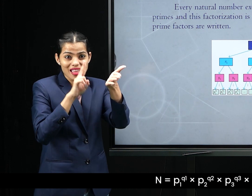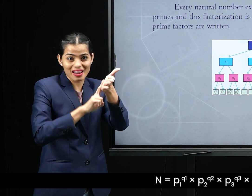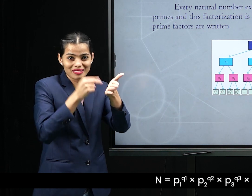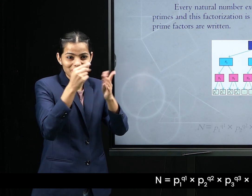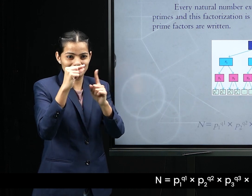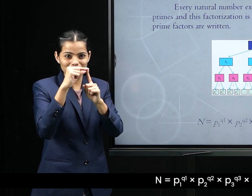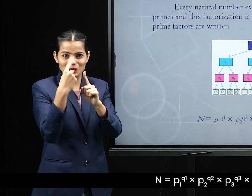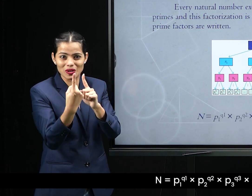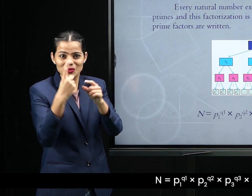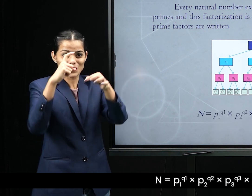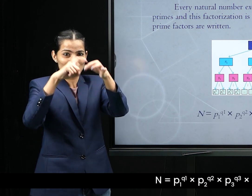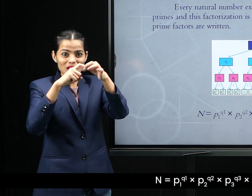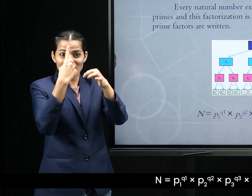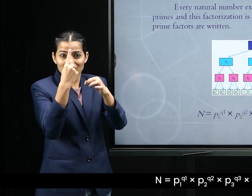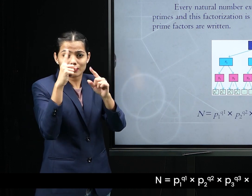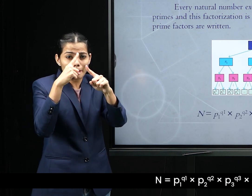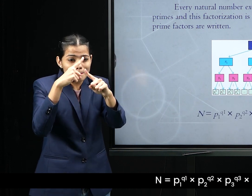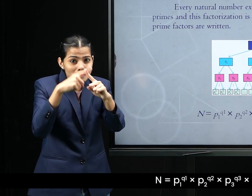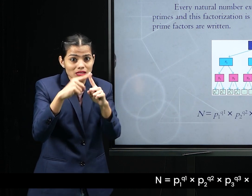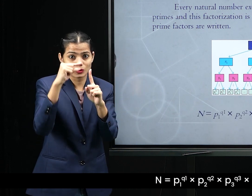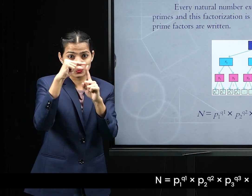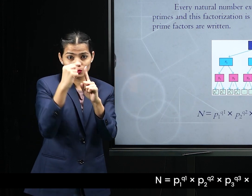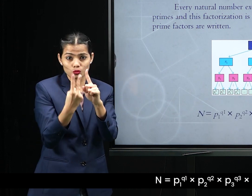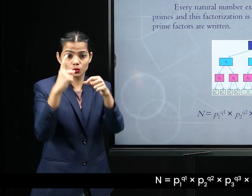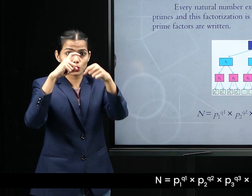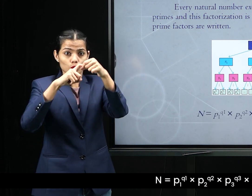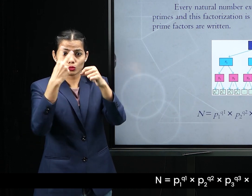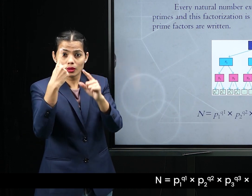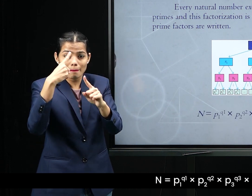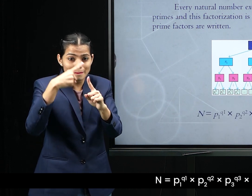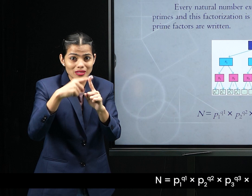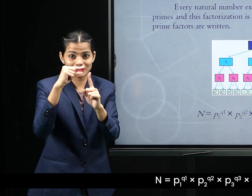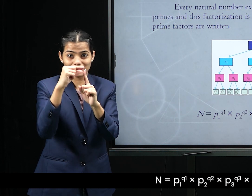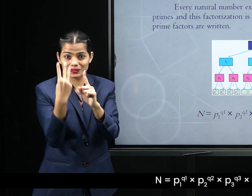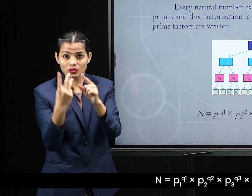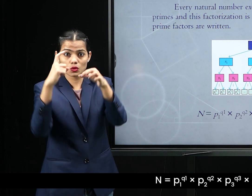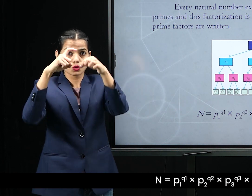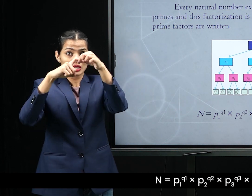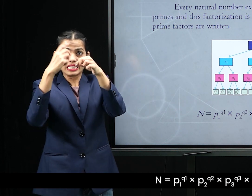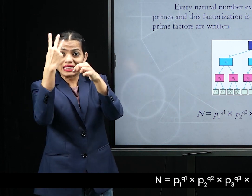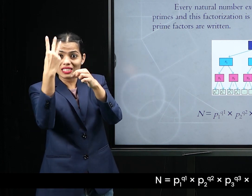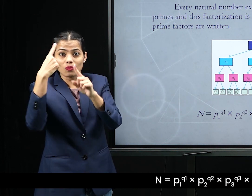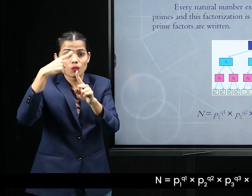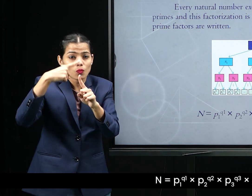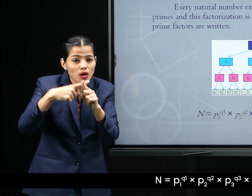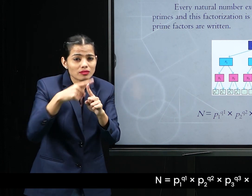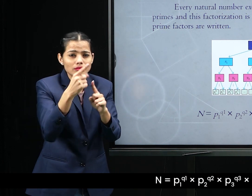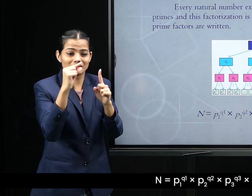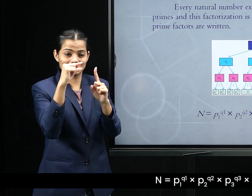n is equal to p1 power q1 into p2 power q2 into p3 power q3 into so